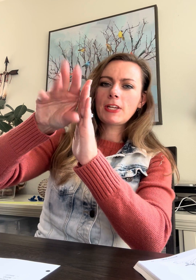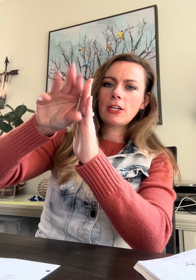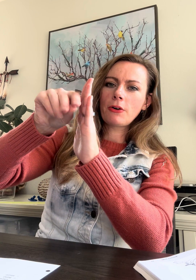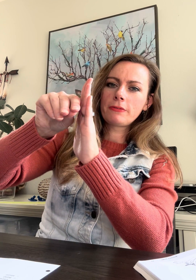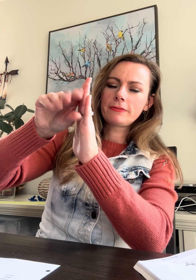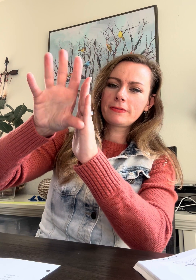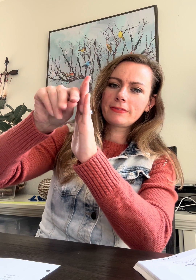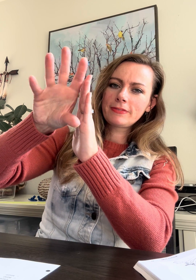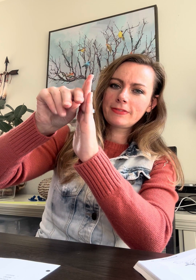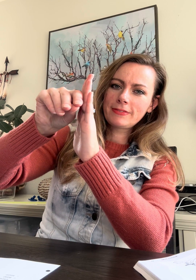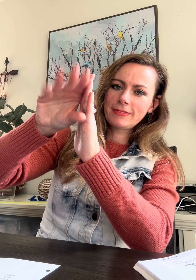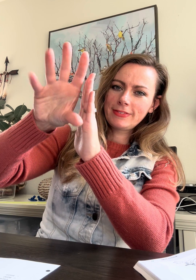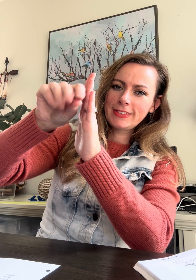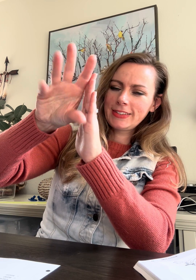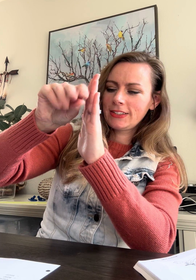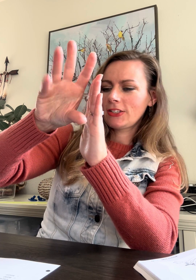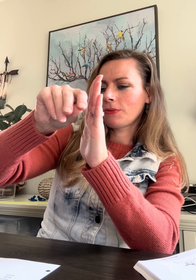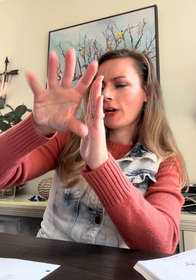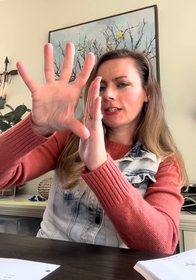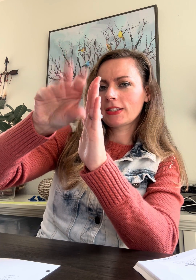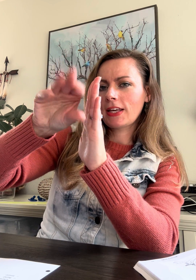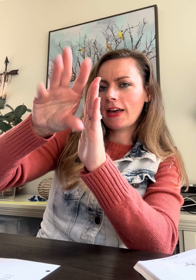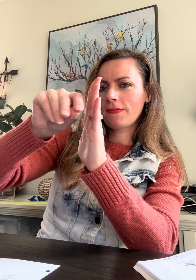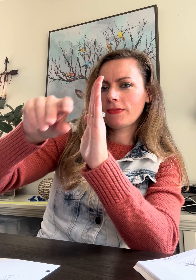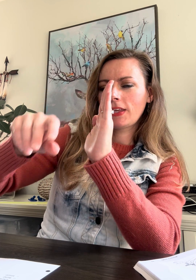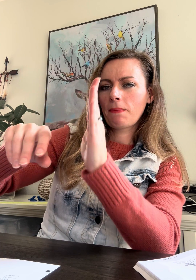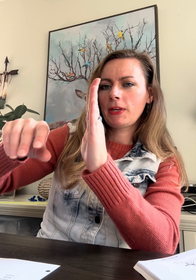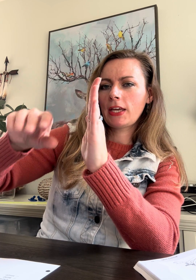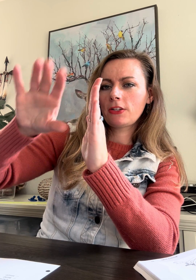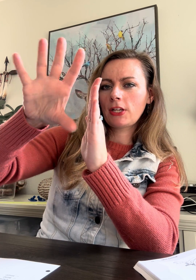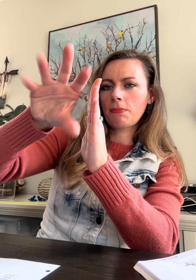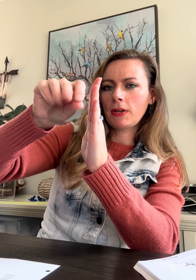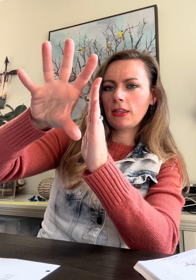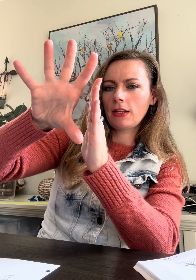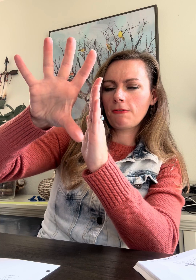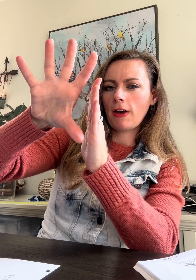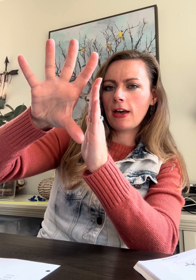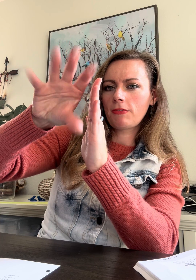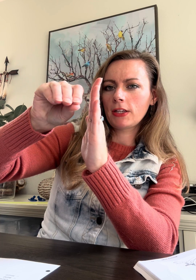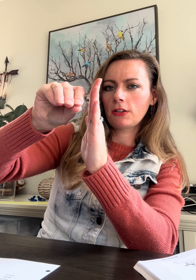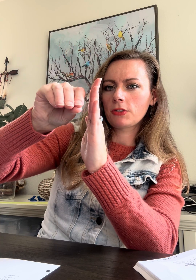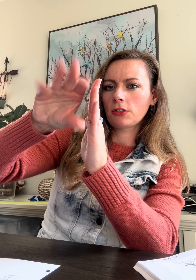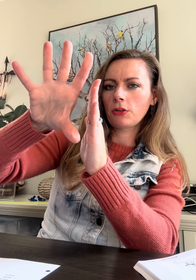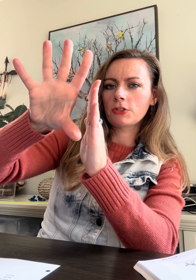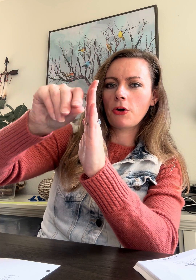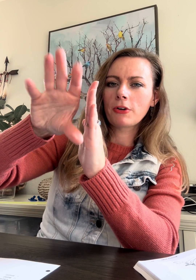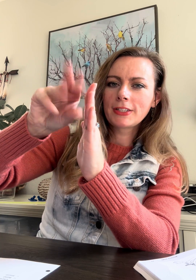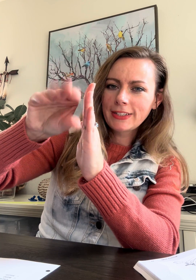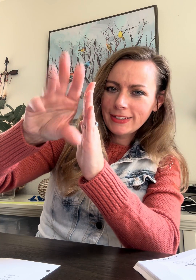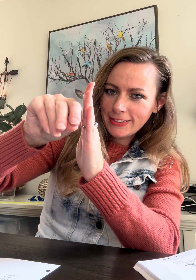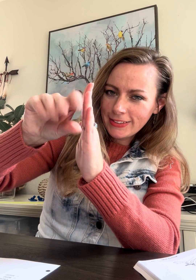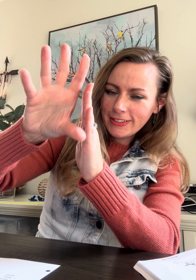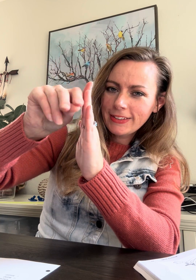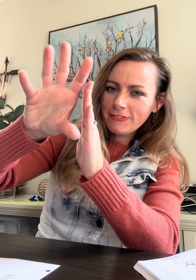video. So you can practice that. B hand shape, and then a 5 that goes to closed O.